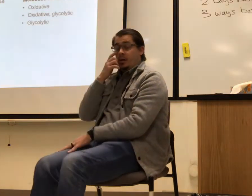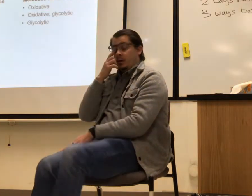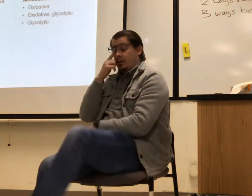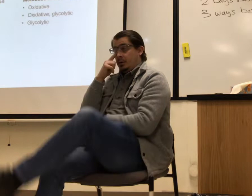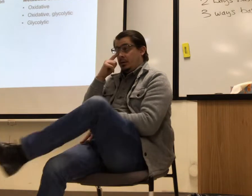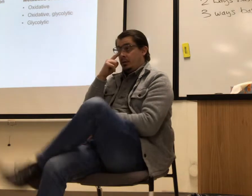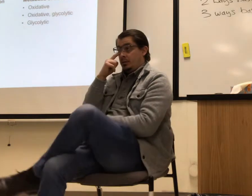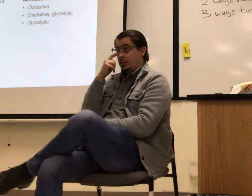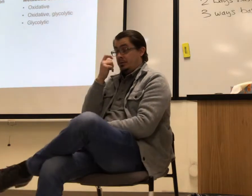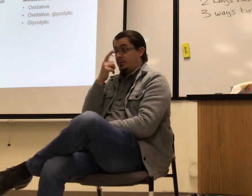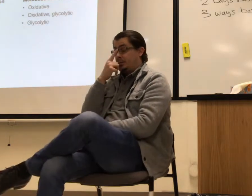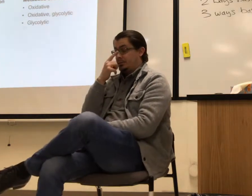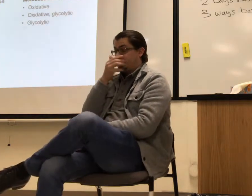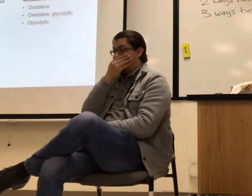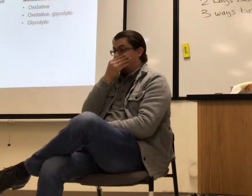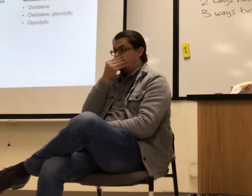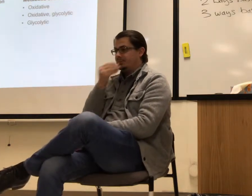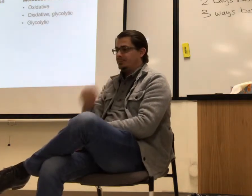characteristics.